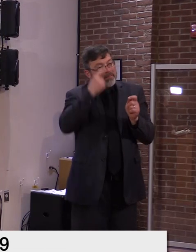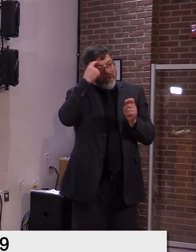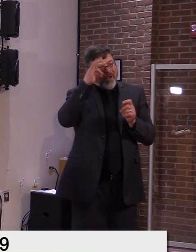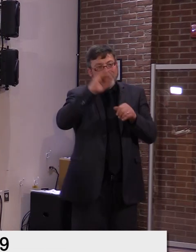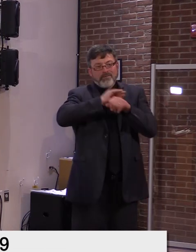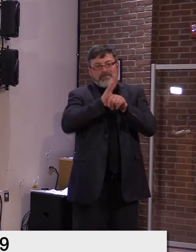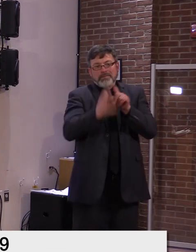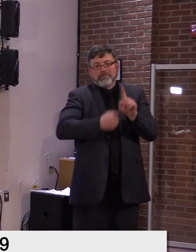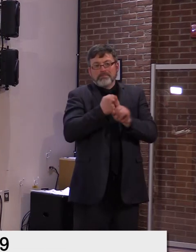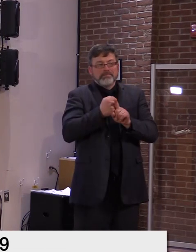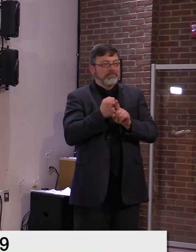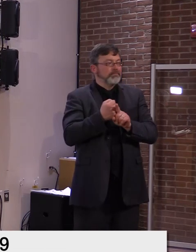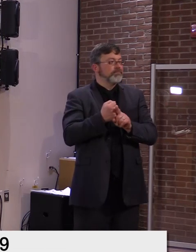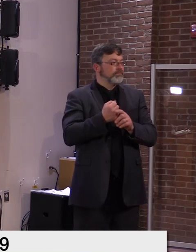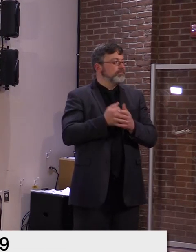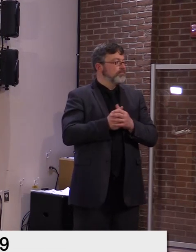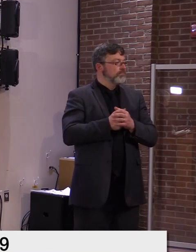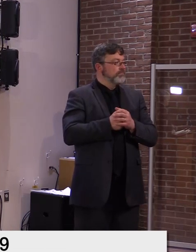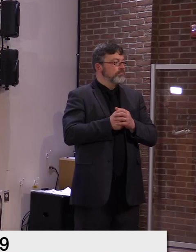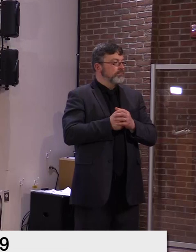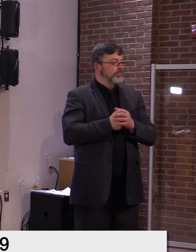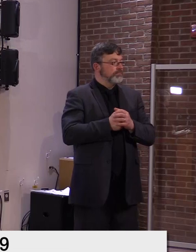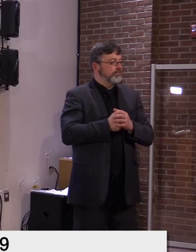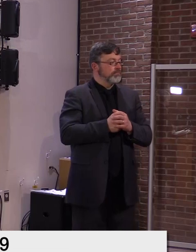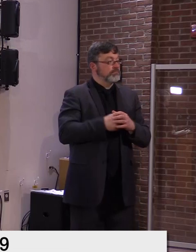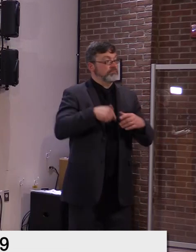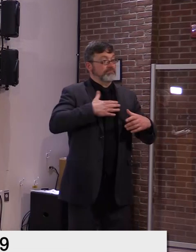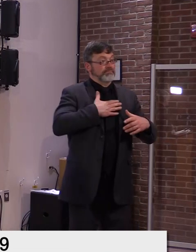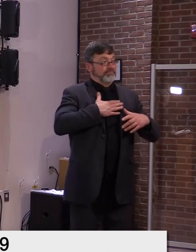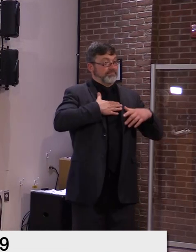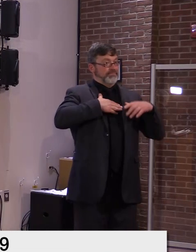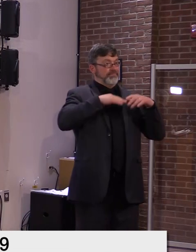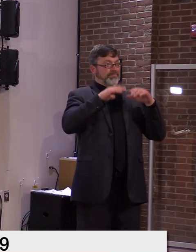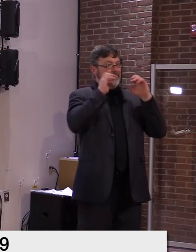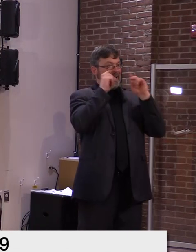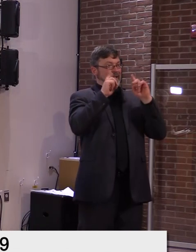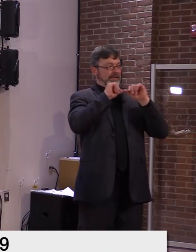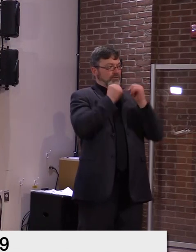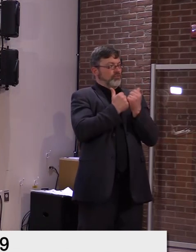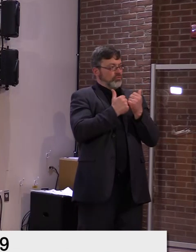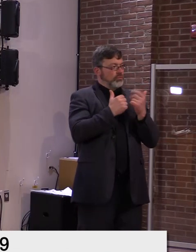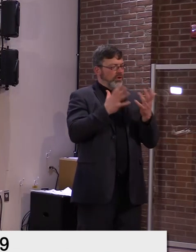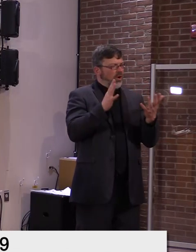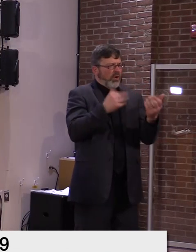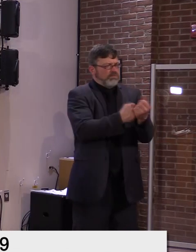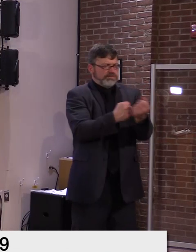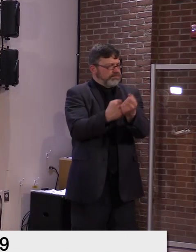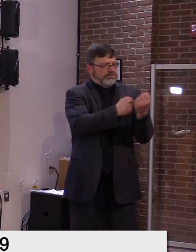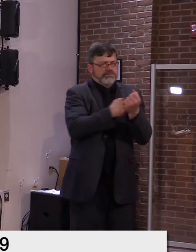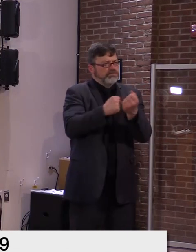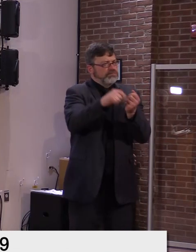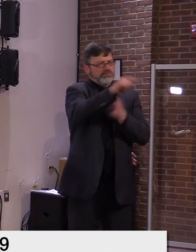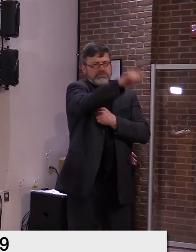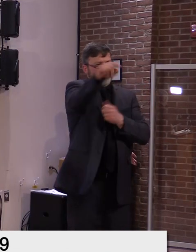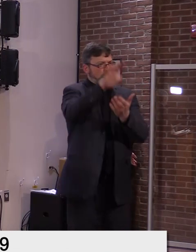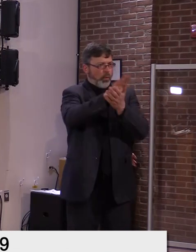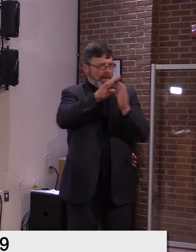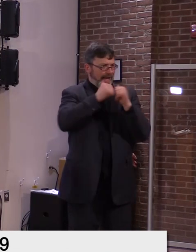local entities in terms of figuring out what is the best approach. We certainly are not getting a sense from the local